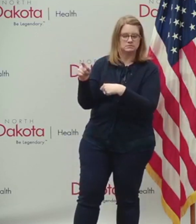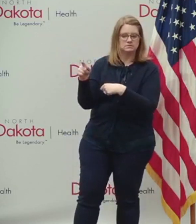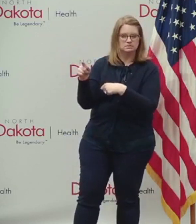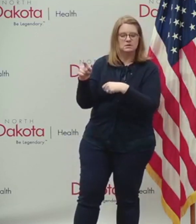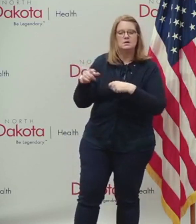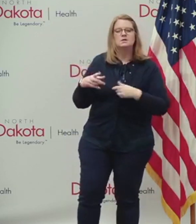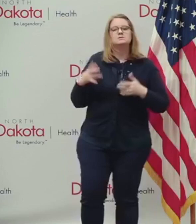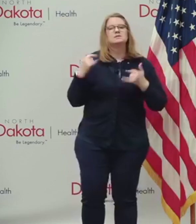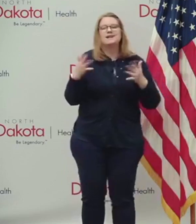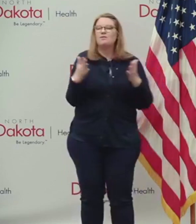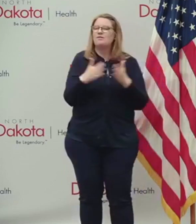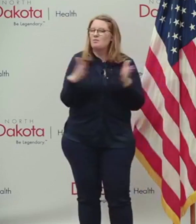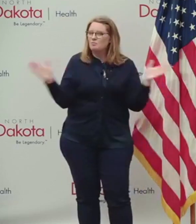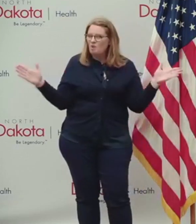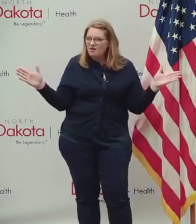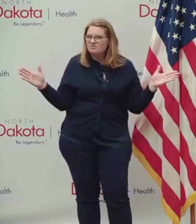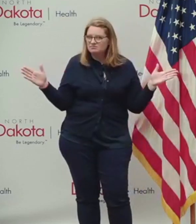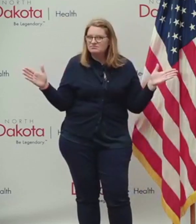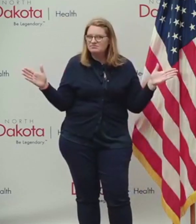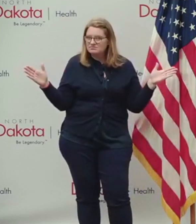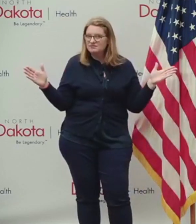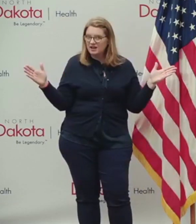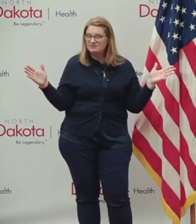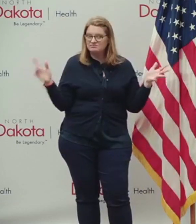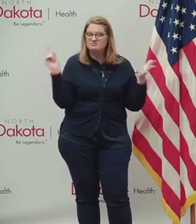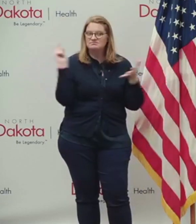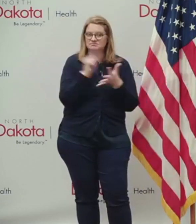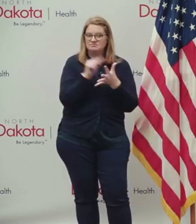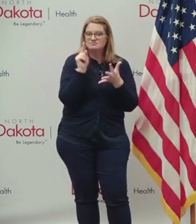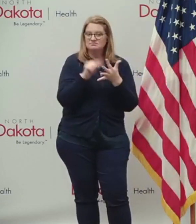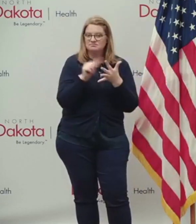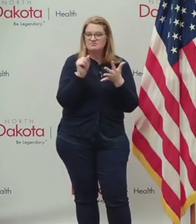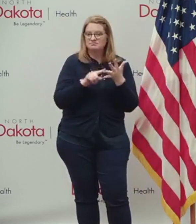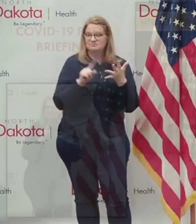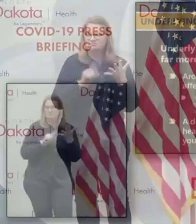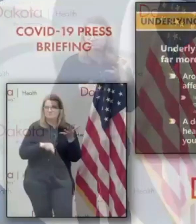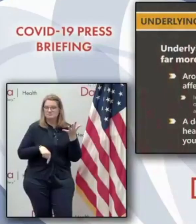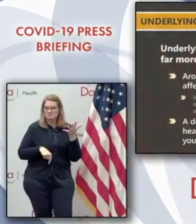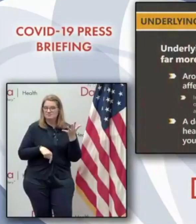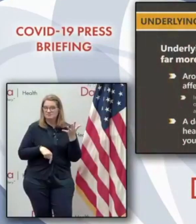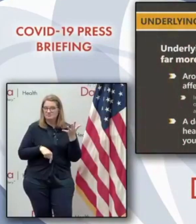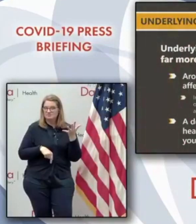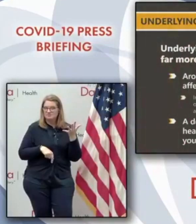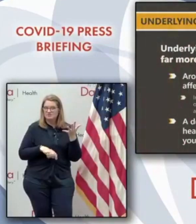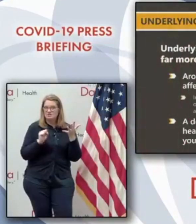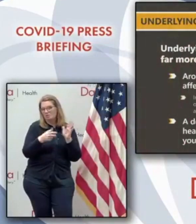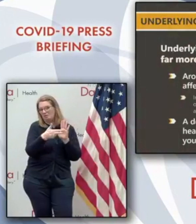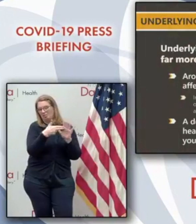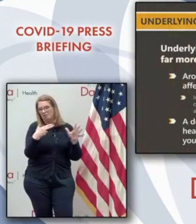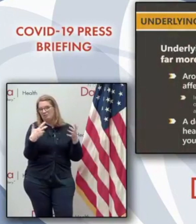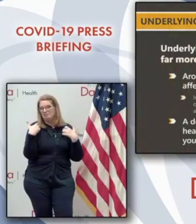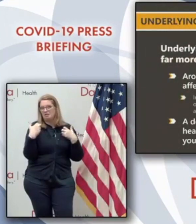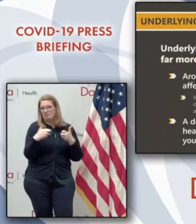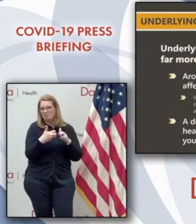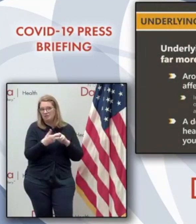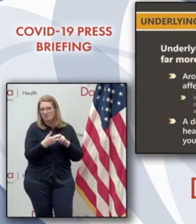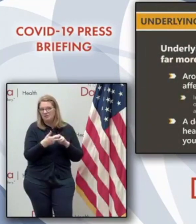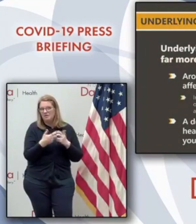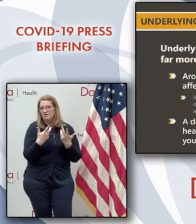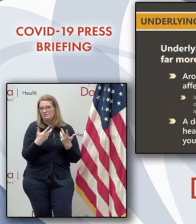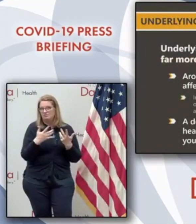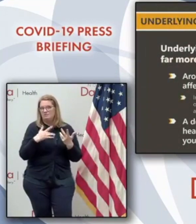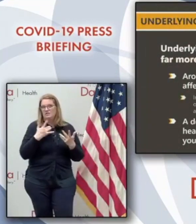list of things that could lead to be considering a health condition which gives you a more risk of